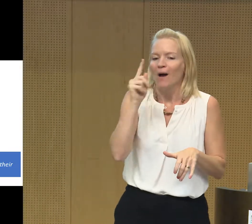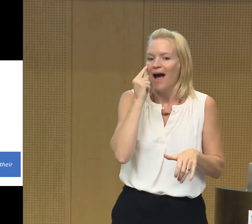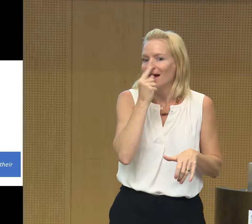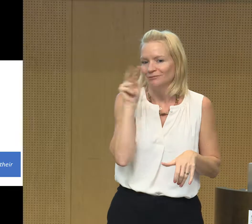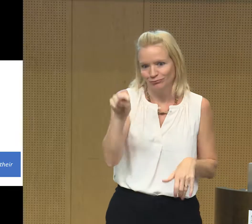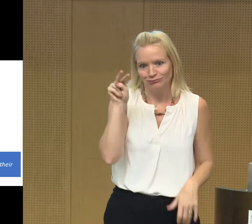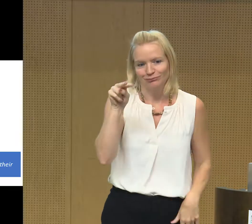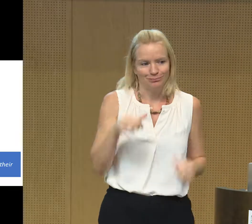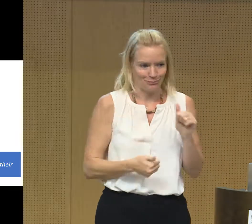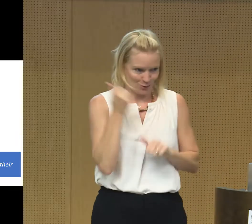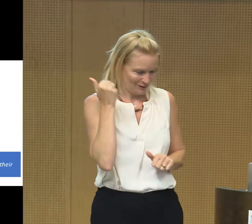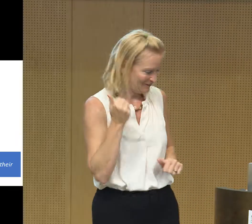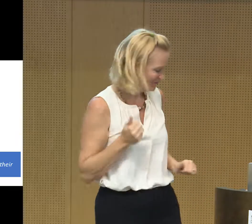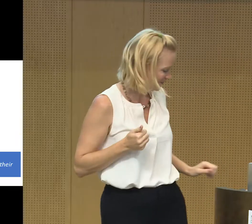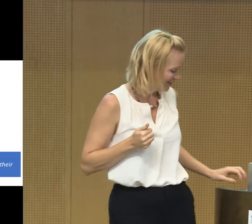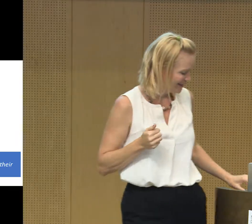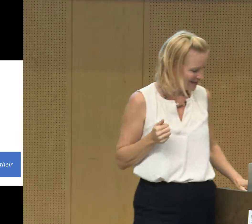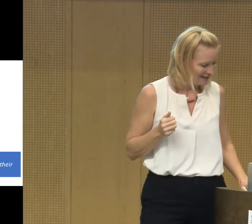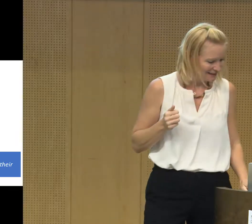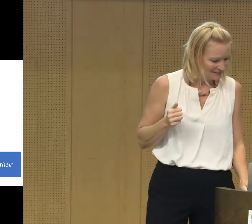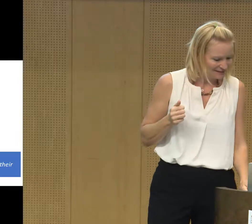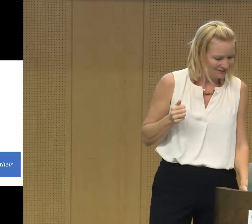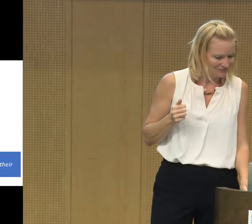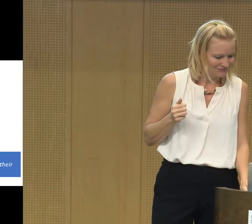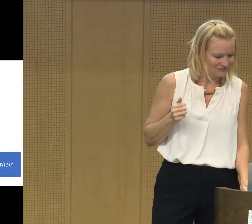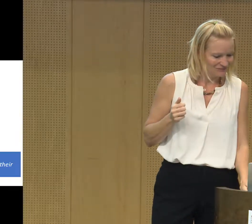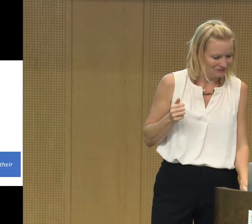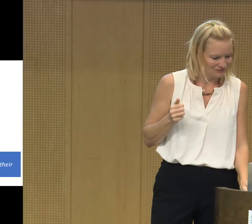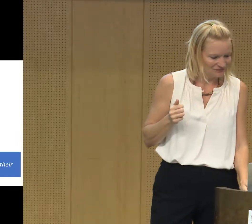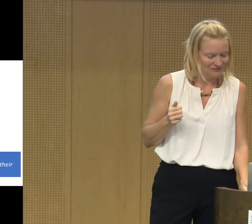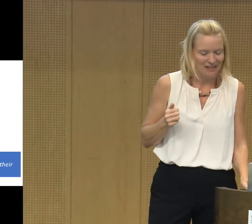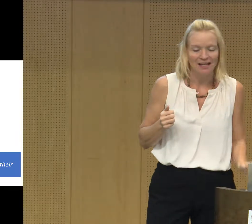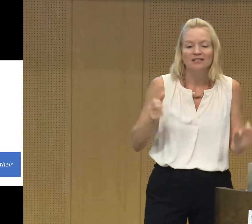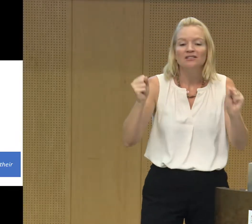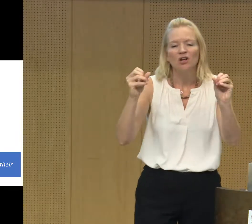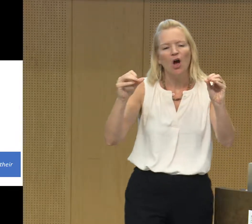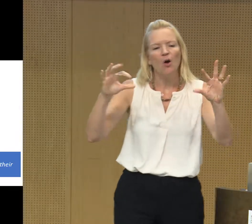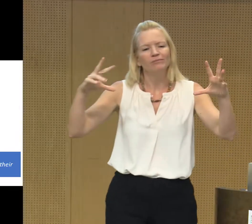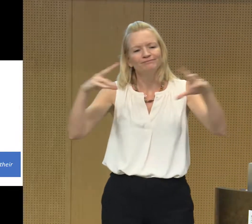concept. The red part is where the eyes are lingering the longest and the most.